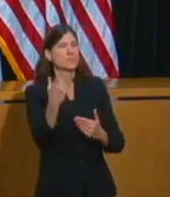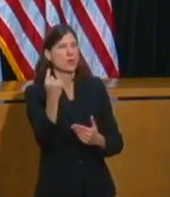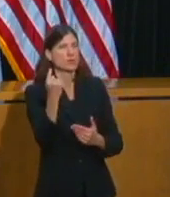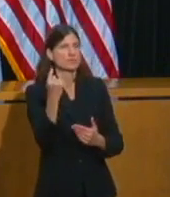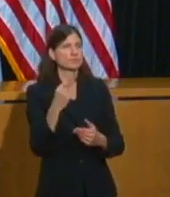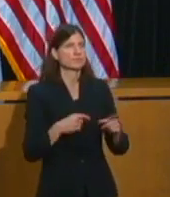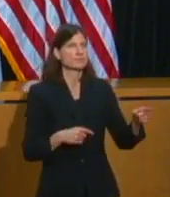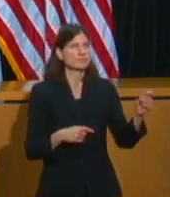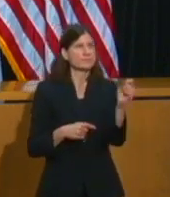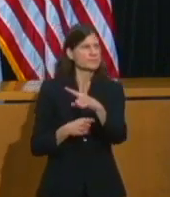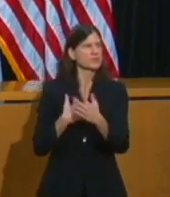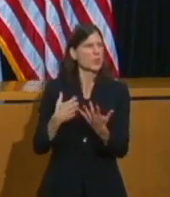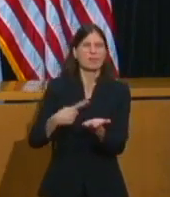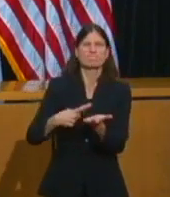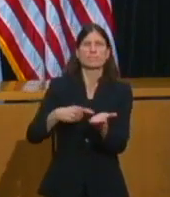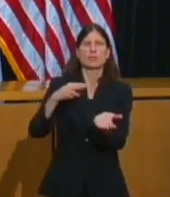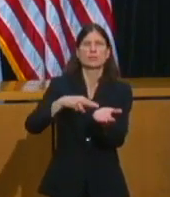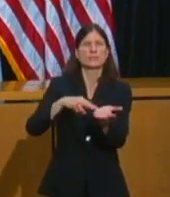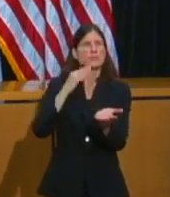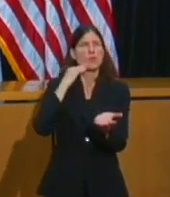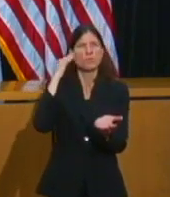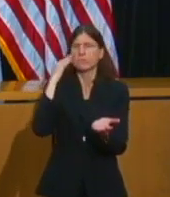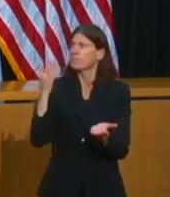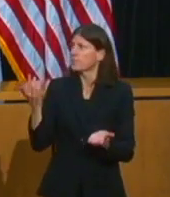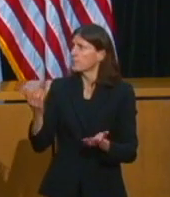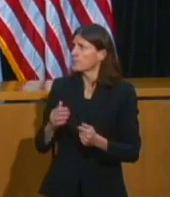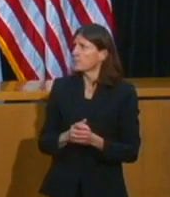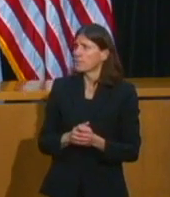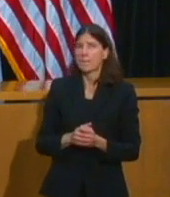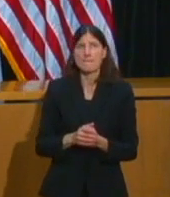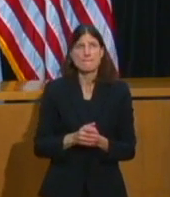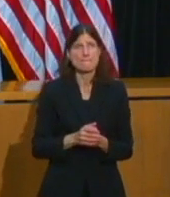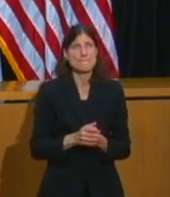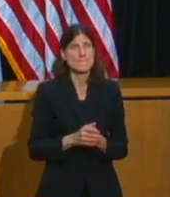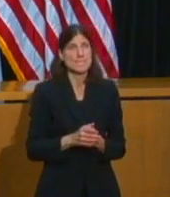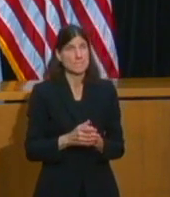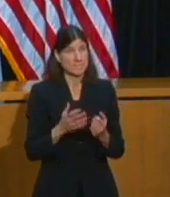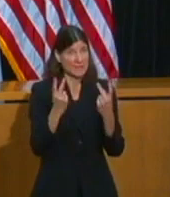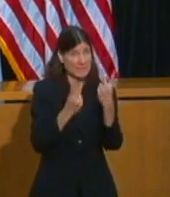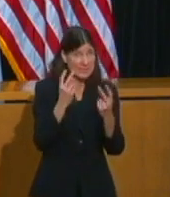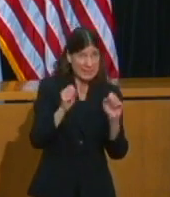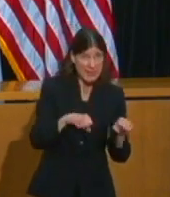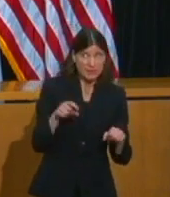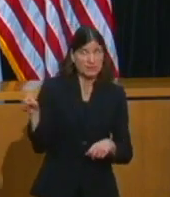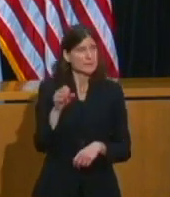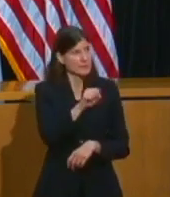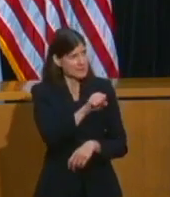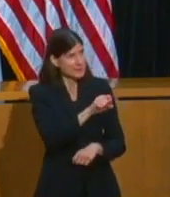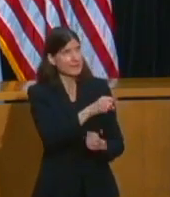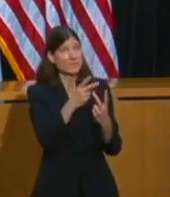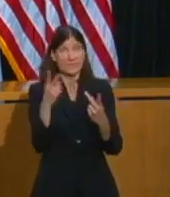a meeting scheduled with your dad yet? I am going to go see my dad. Yeah. Soon? Yes.